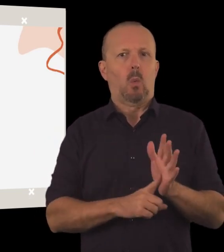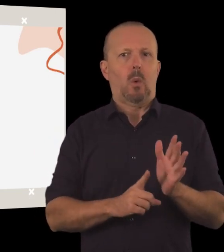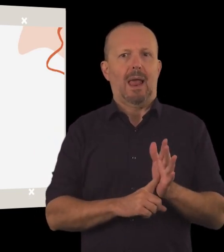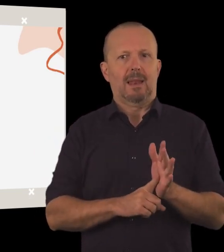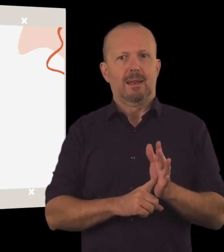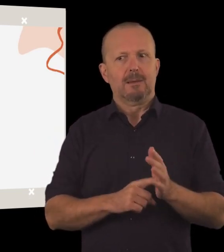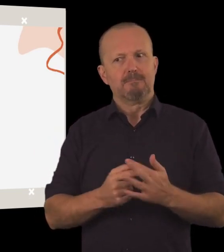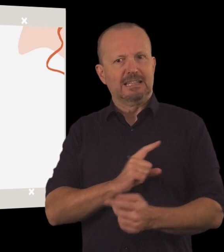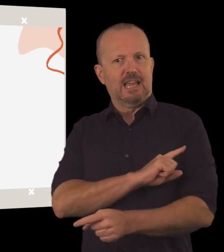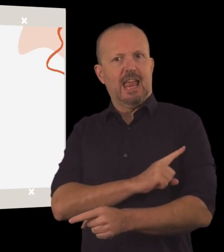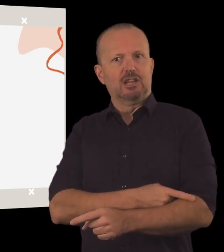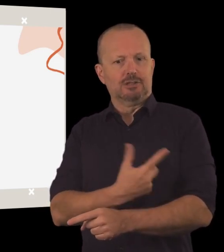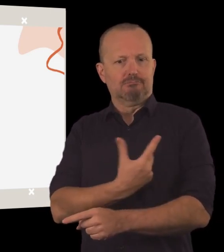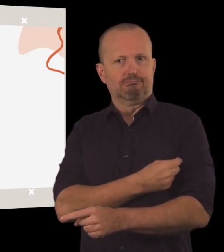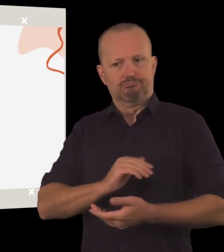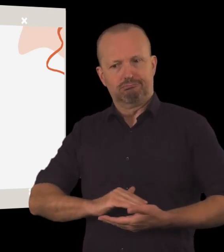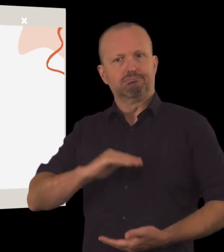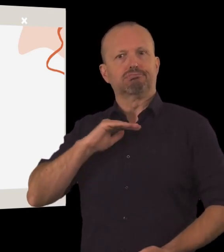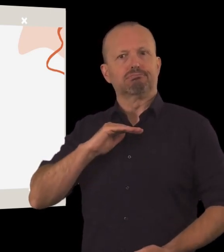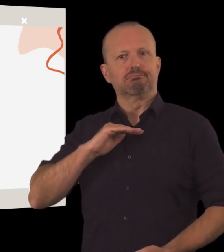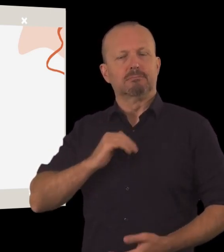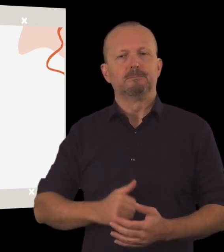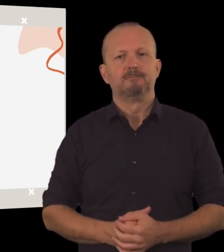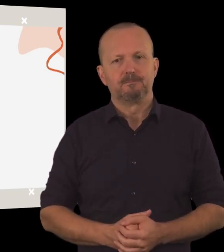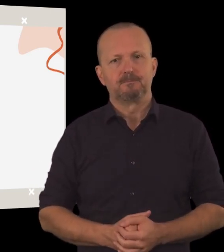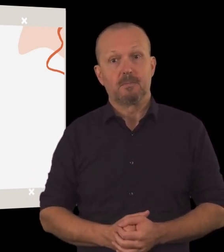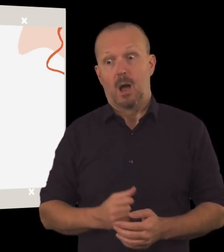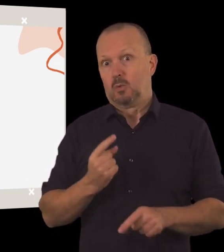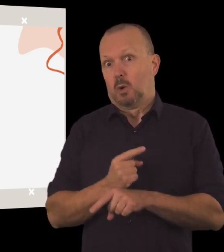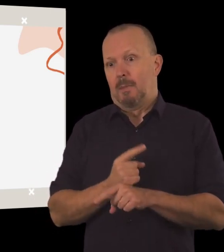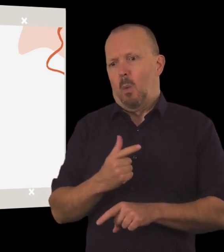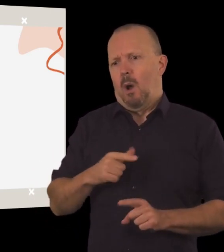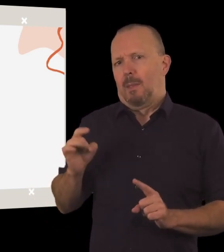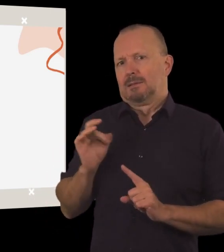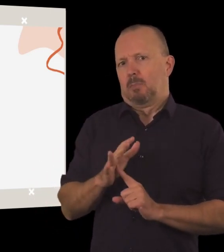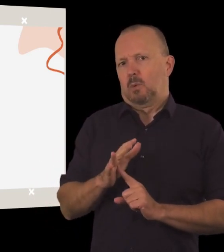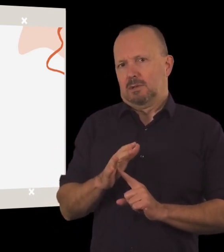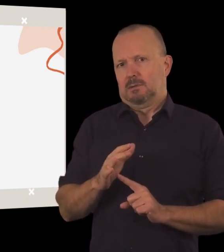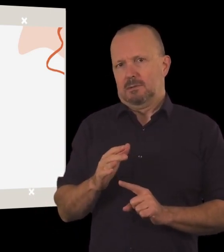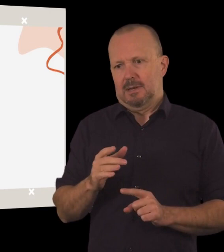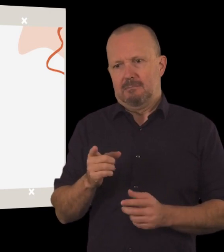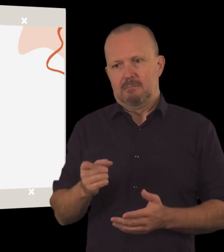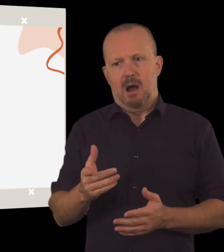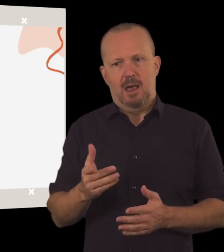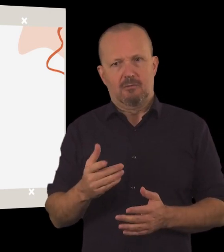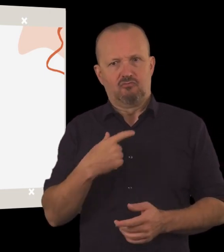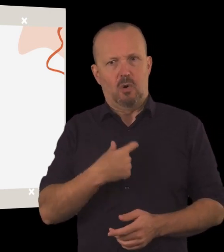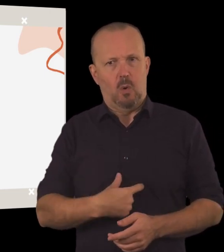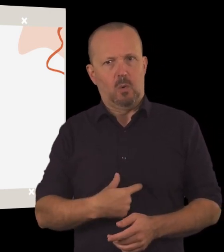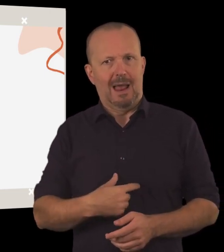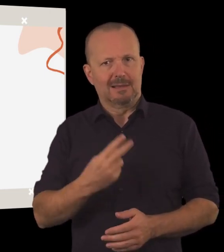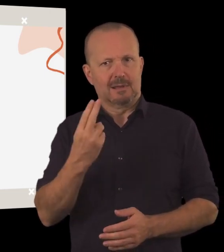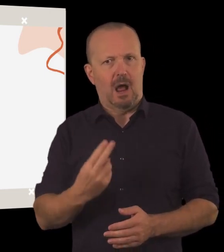well. I will discuss why this idea is important in my role as an art